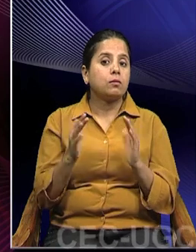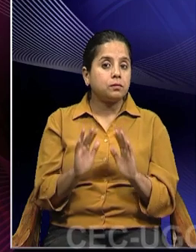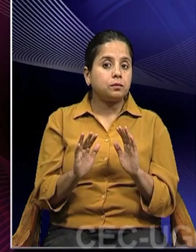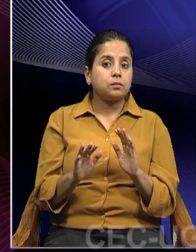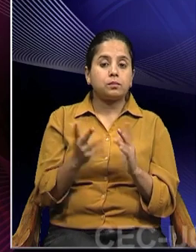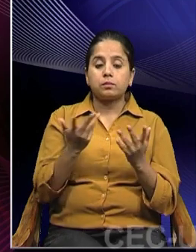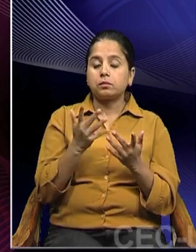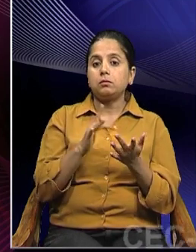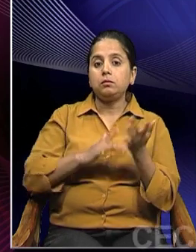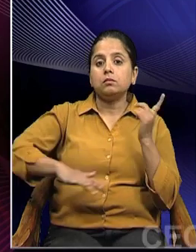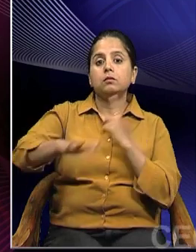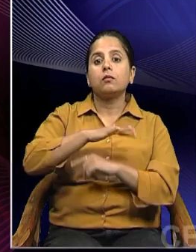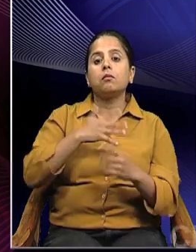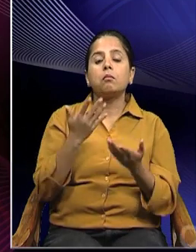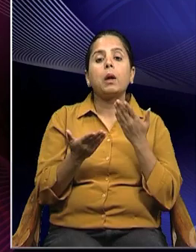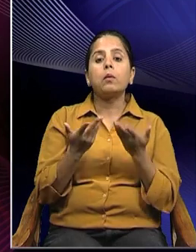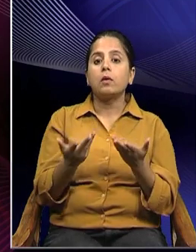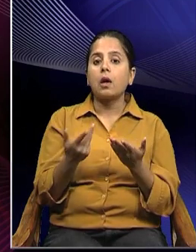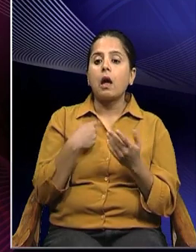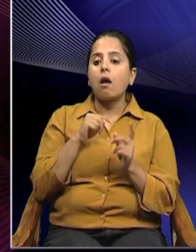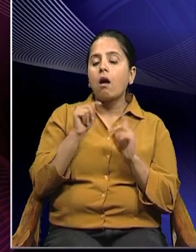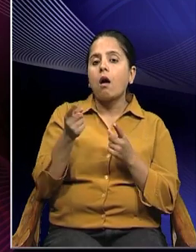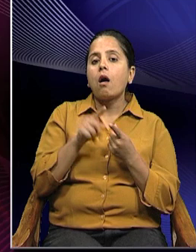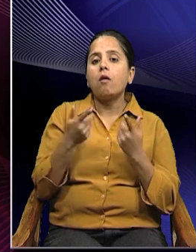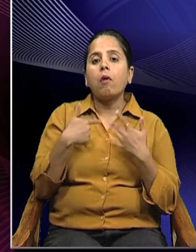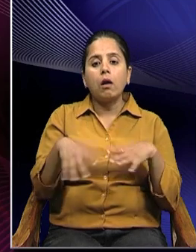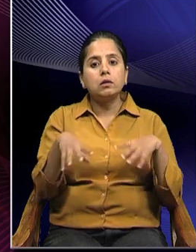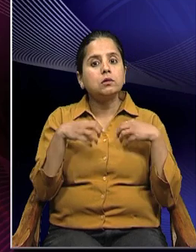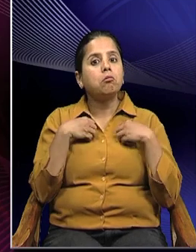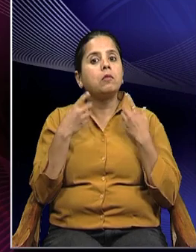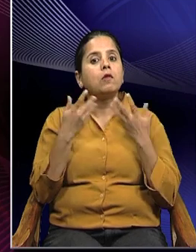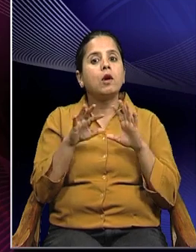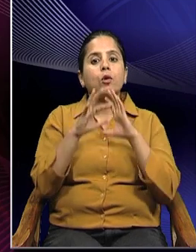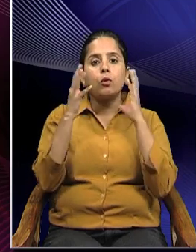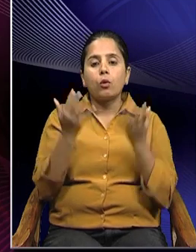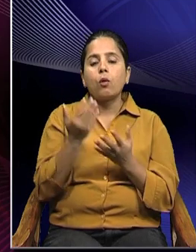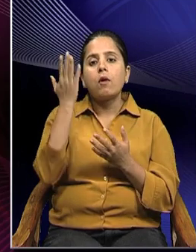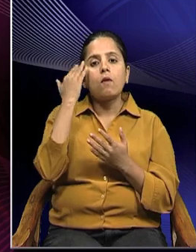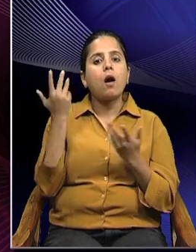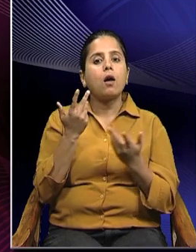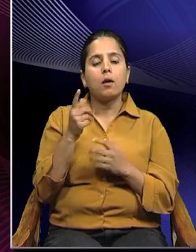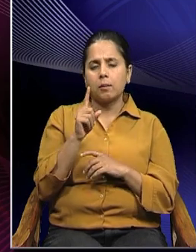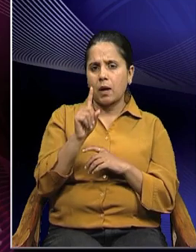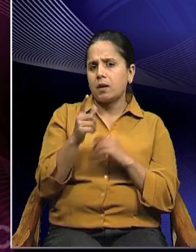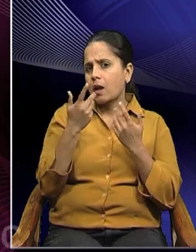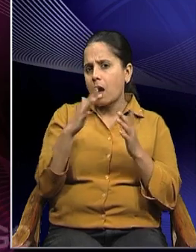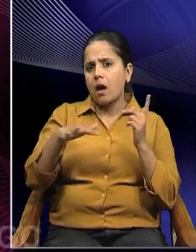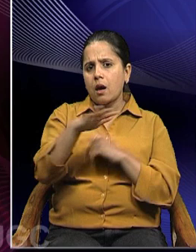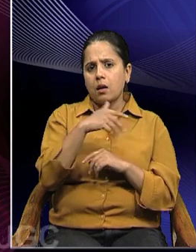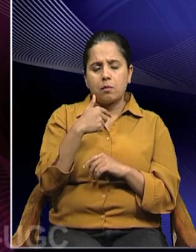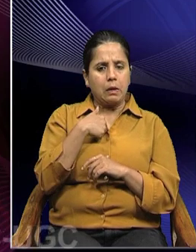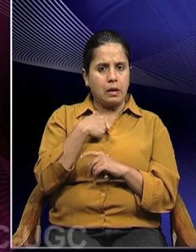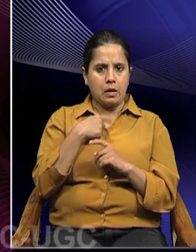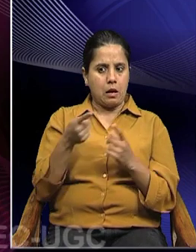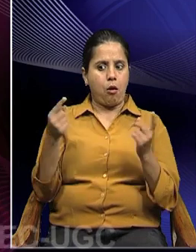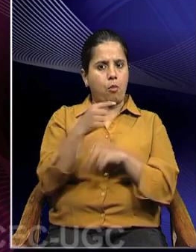what circumstances we we adopted globalization. But in any case, we are not opposed to